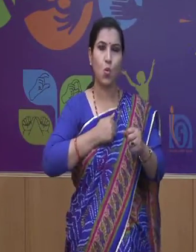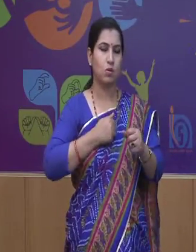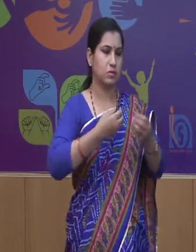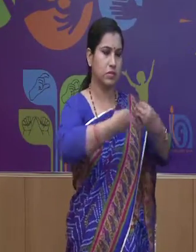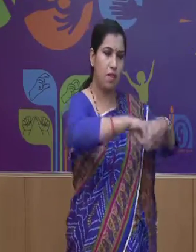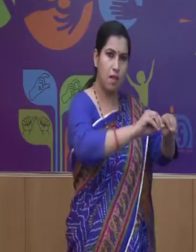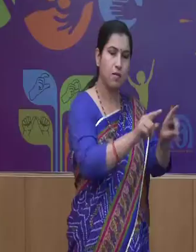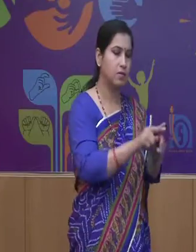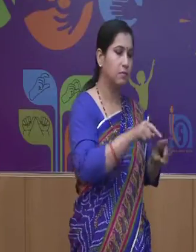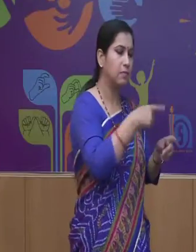resources.